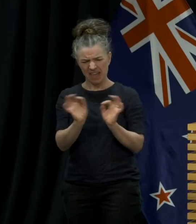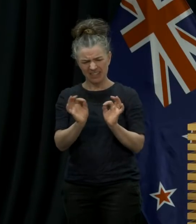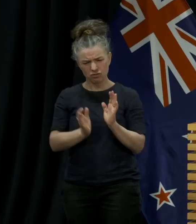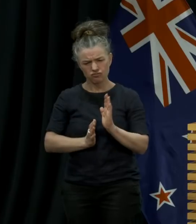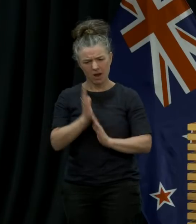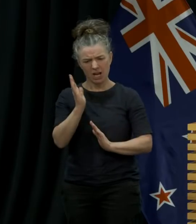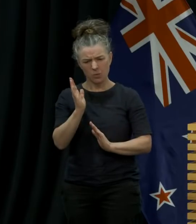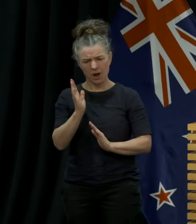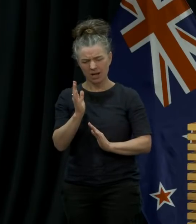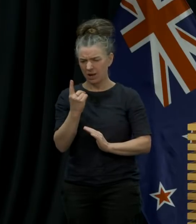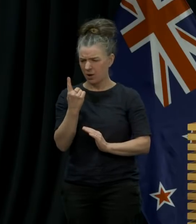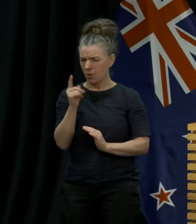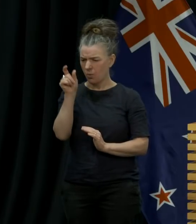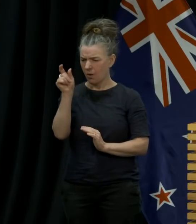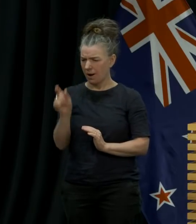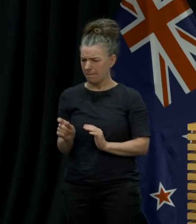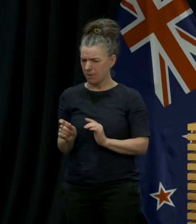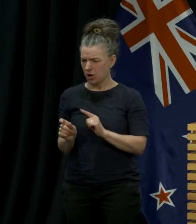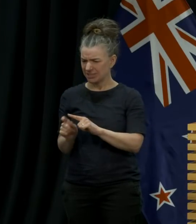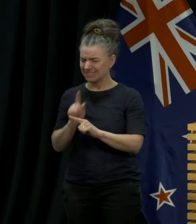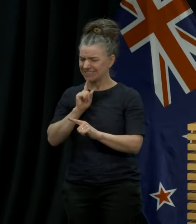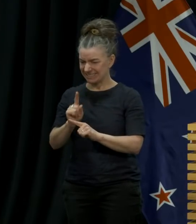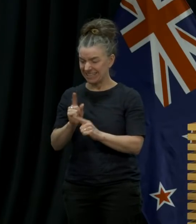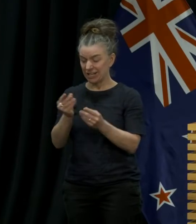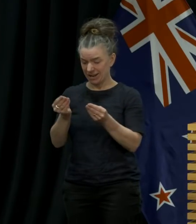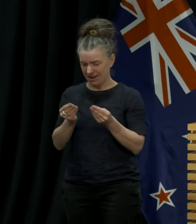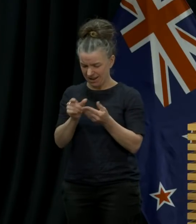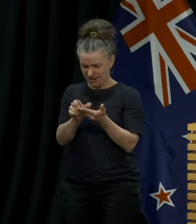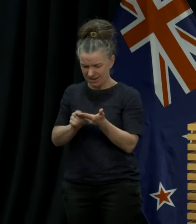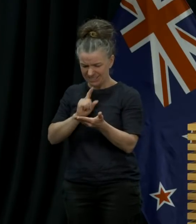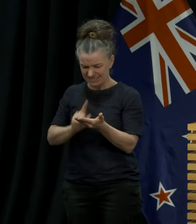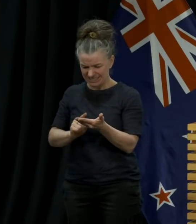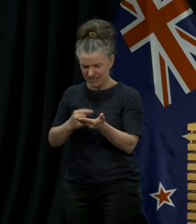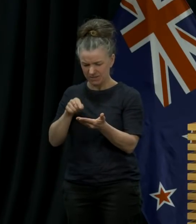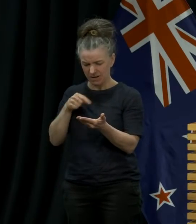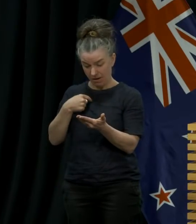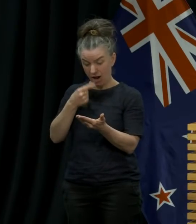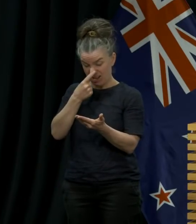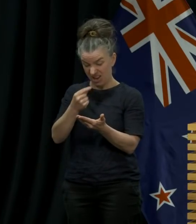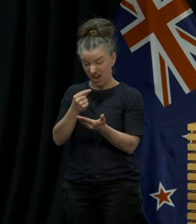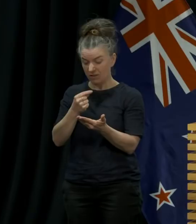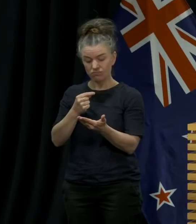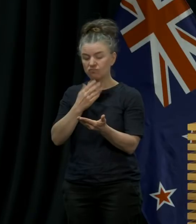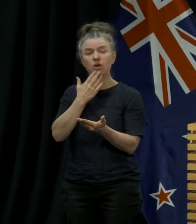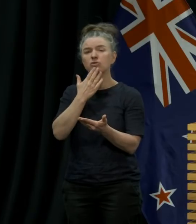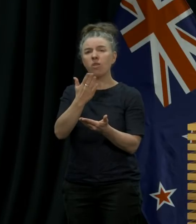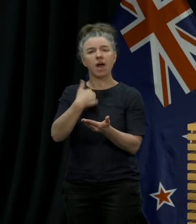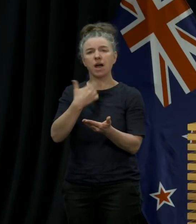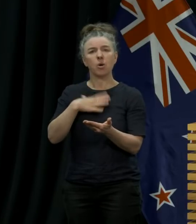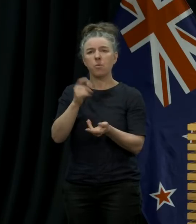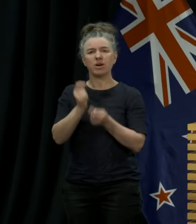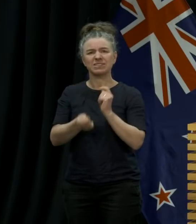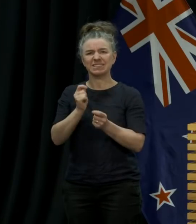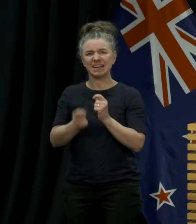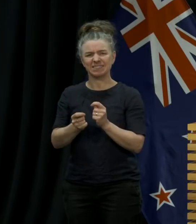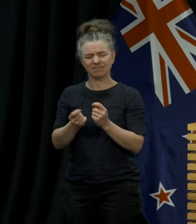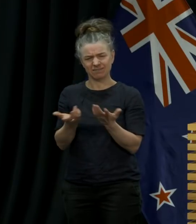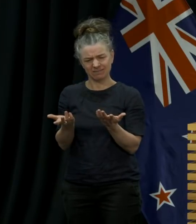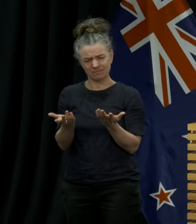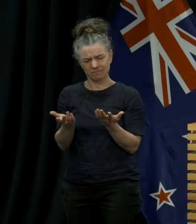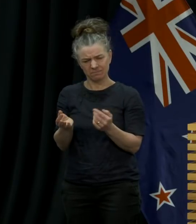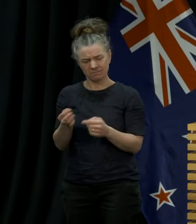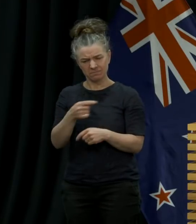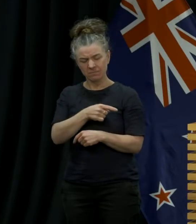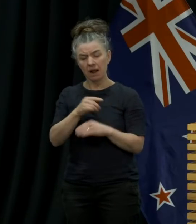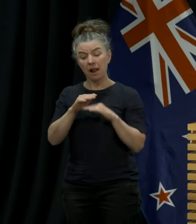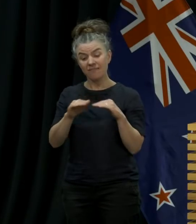that says you have the right to refuse the test. Why is it effectively voluntary when the move to level 1, it was made